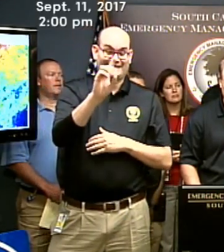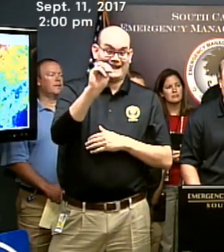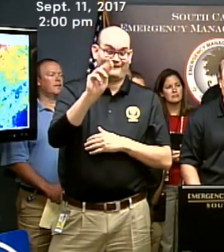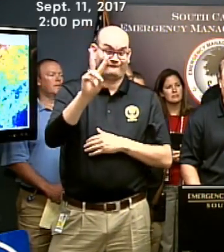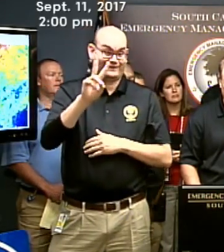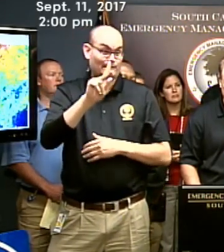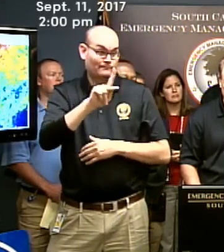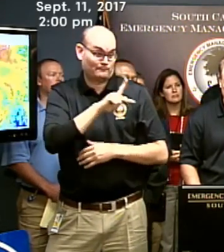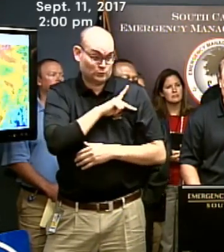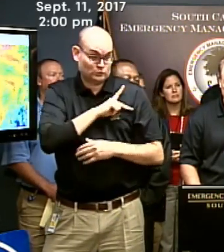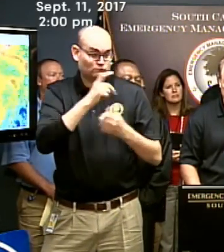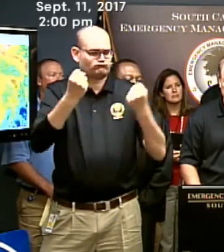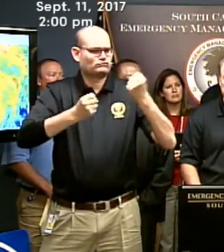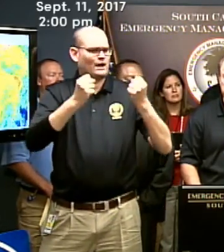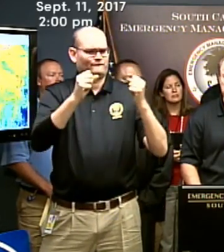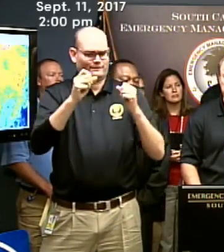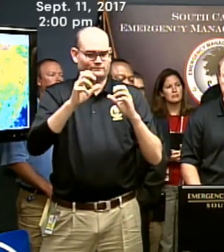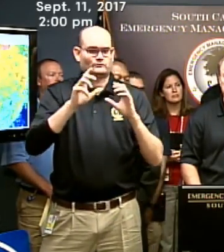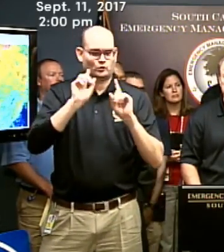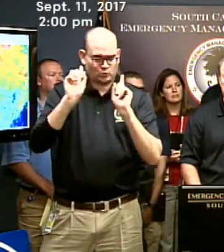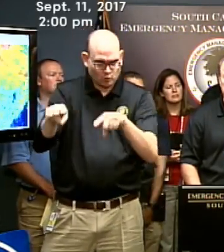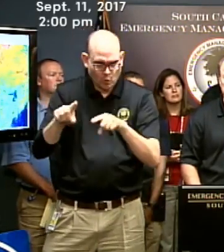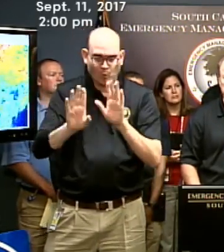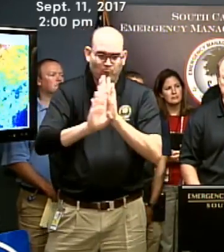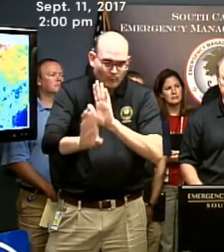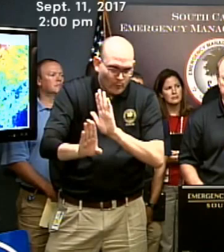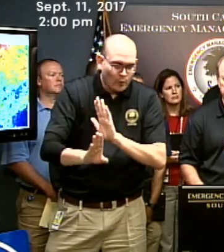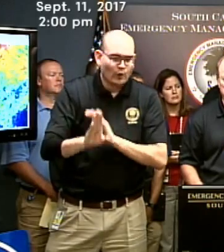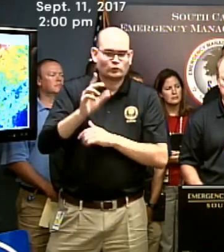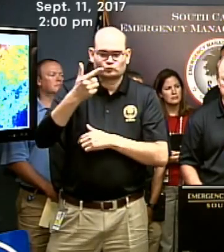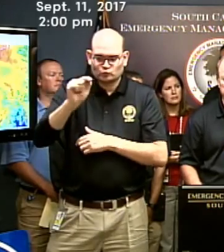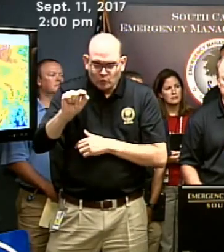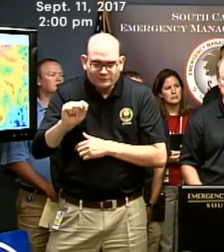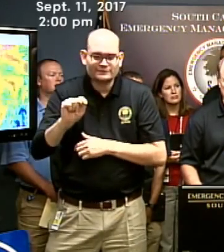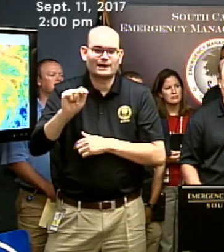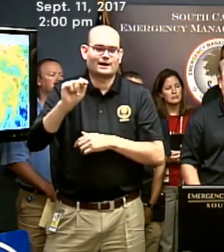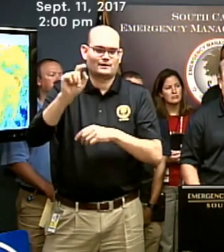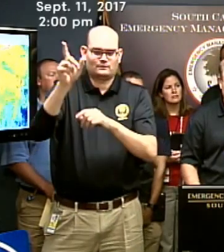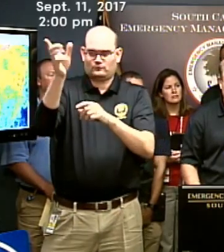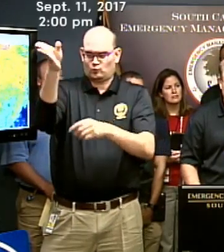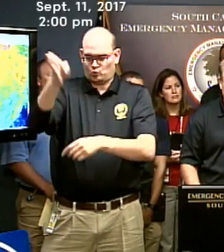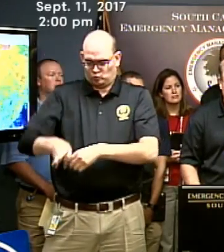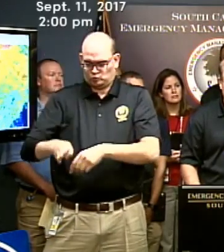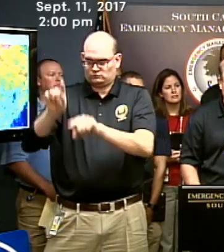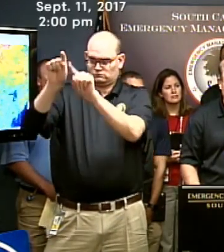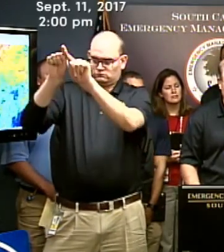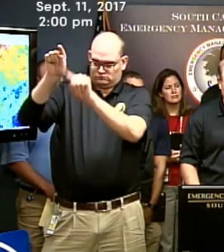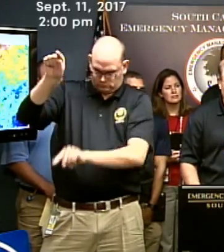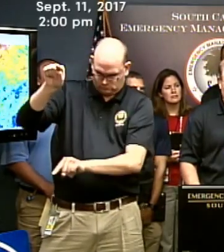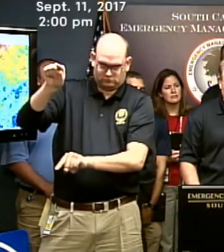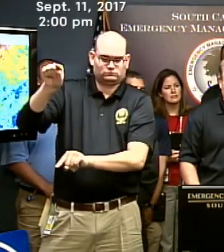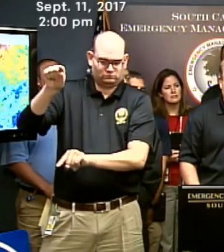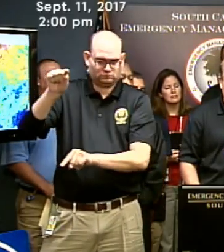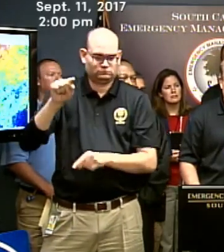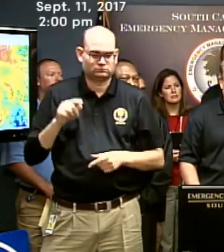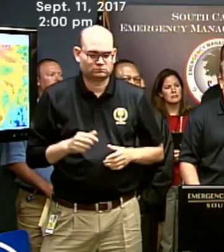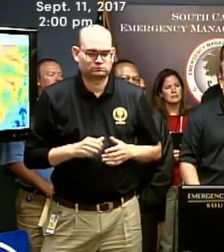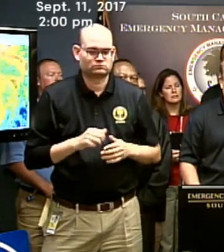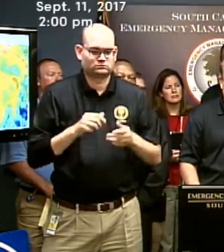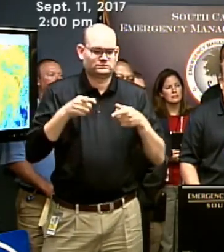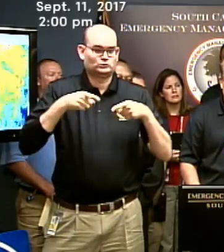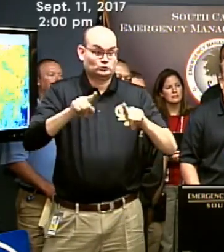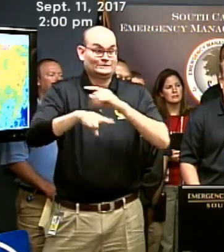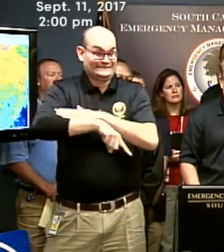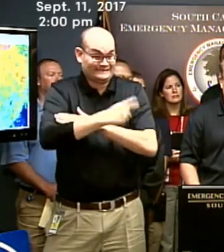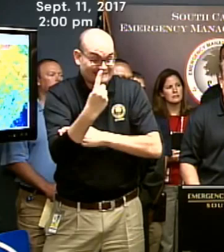Charleston, Colleton, Jasper, and Georgetown to affect coordination throughout the period.